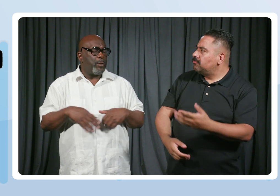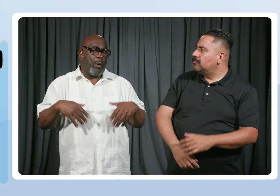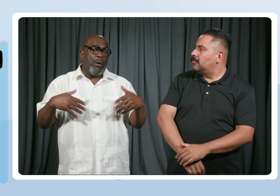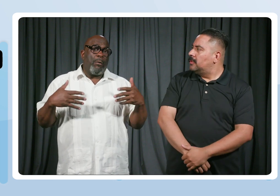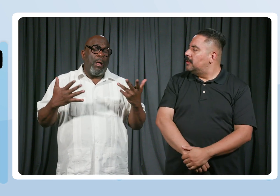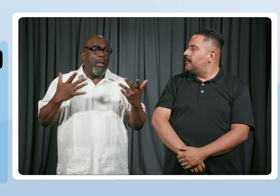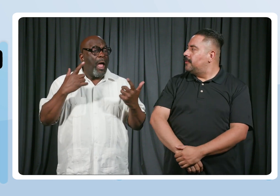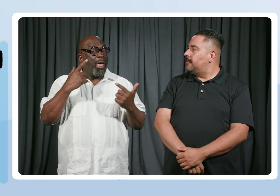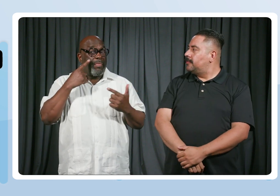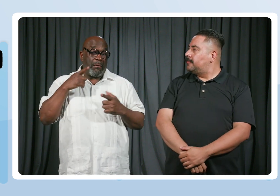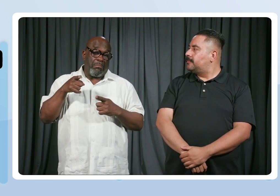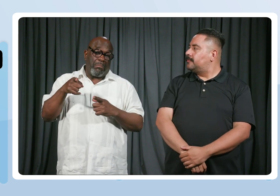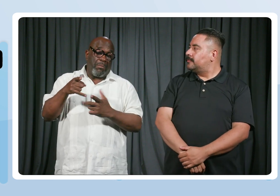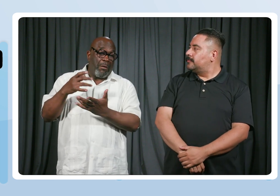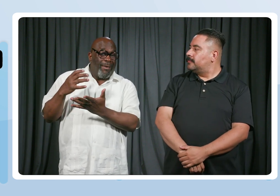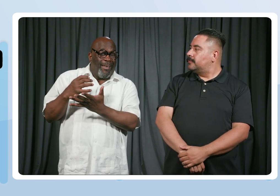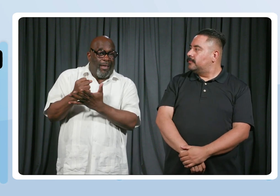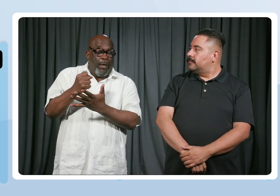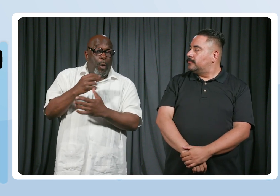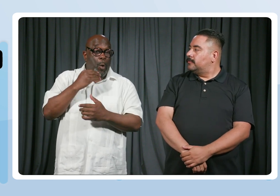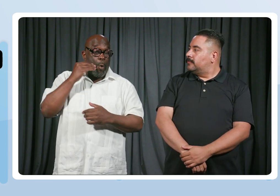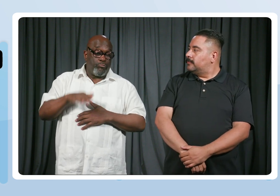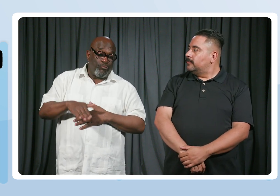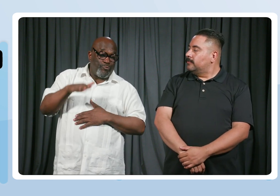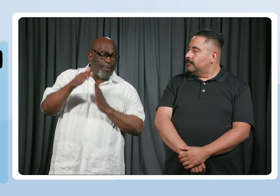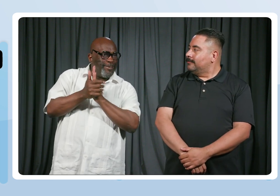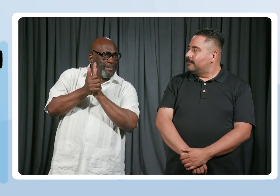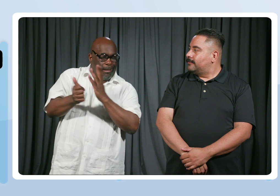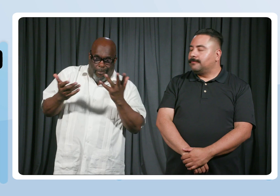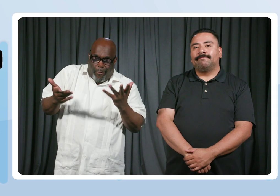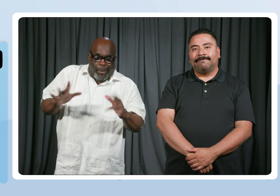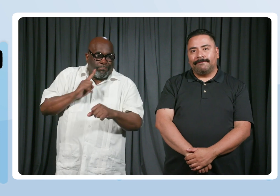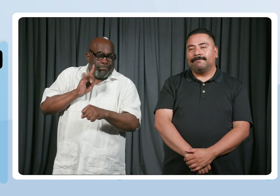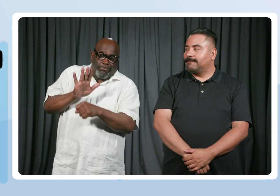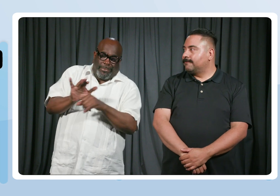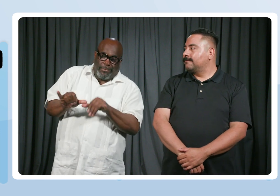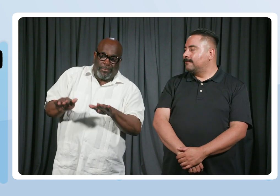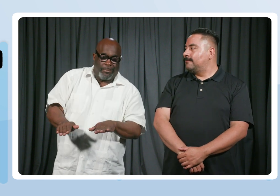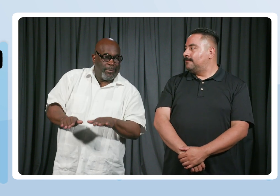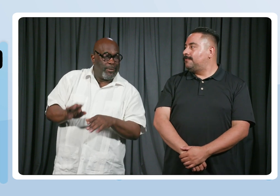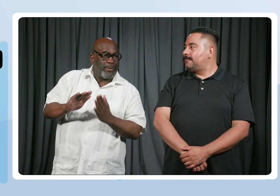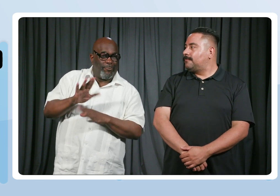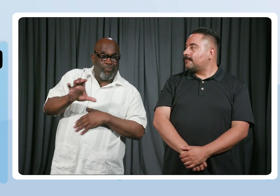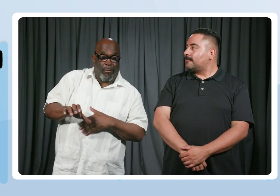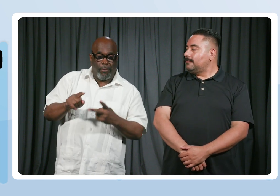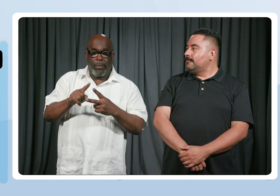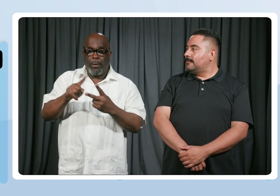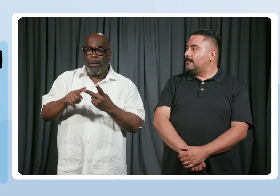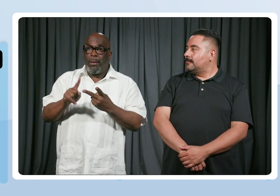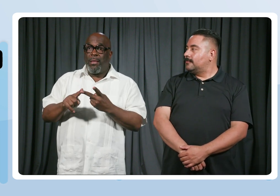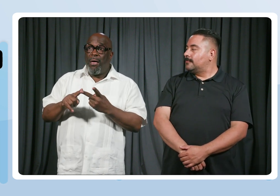think they get homegrown talent who's already committed and dedicated to living in the city. They get new ideas. Our